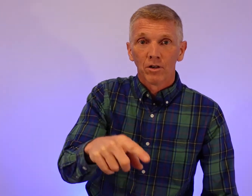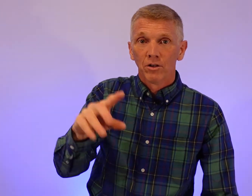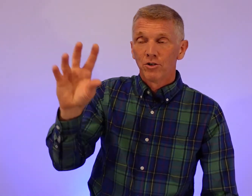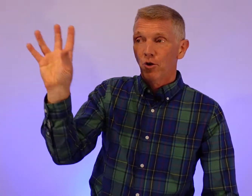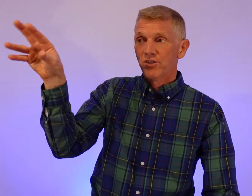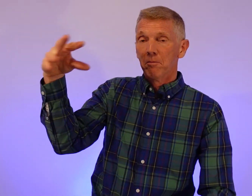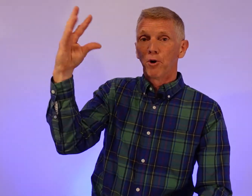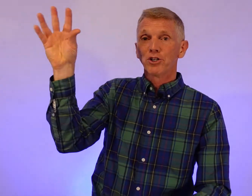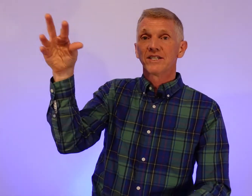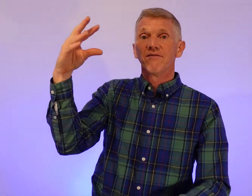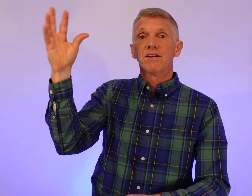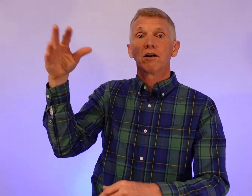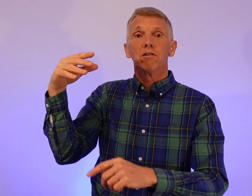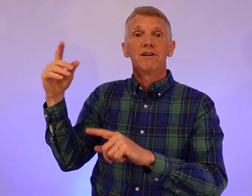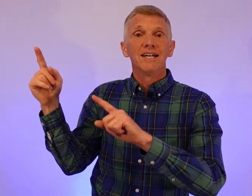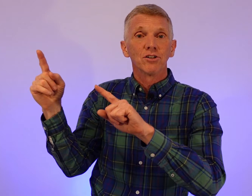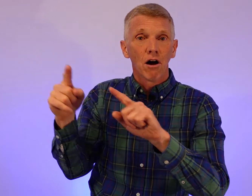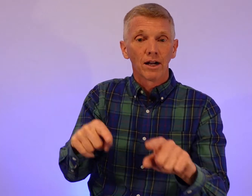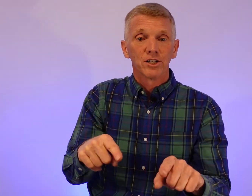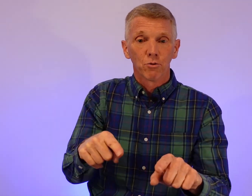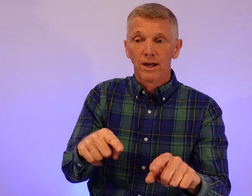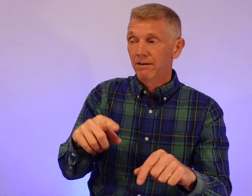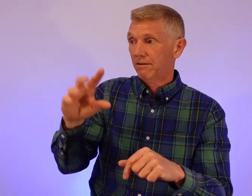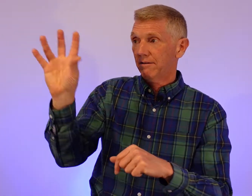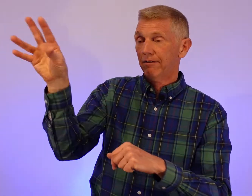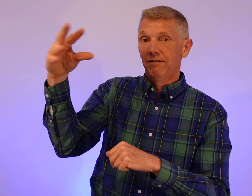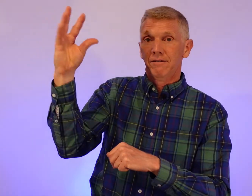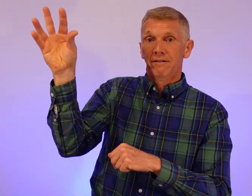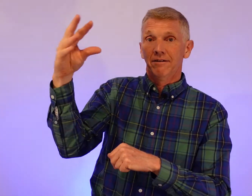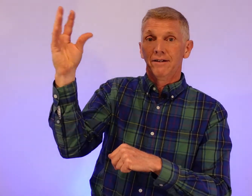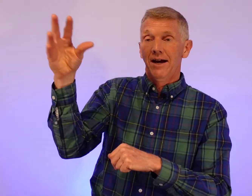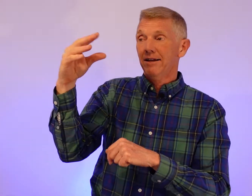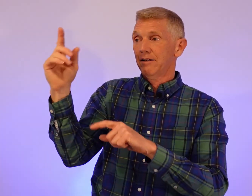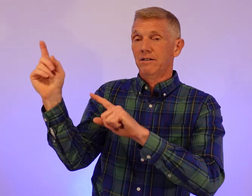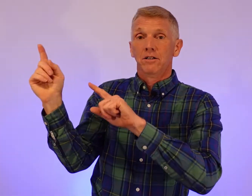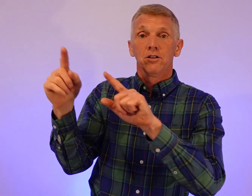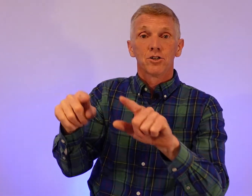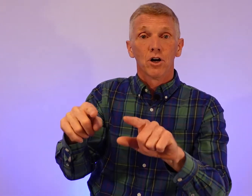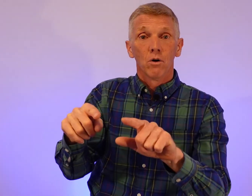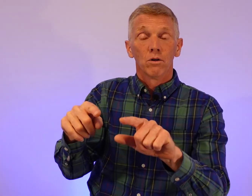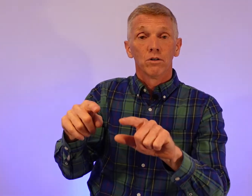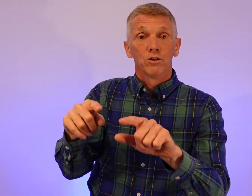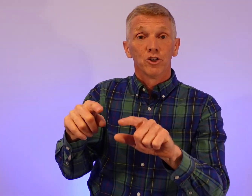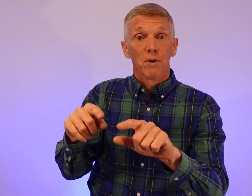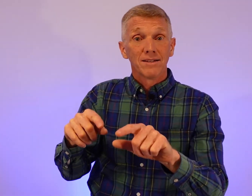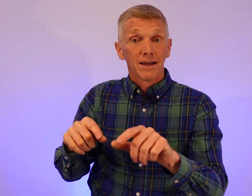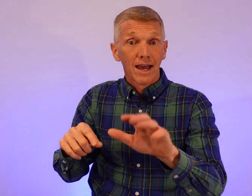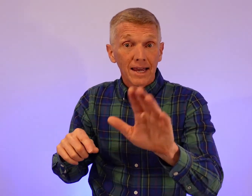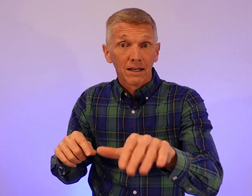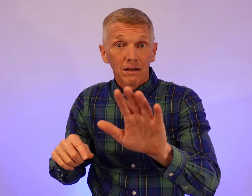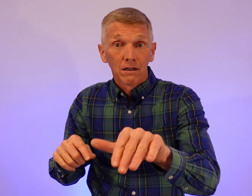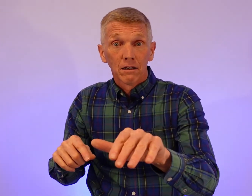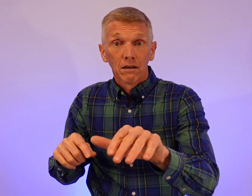So this emergency vehicle is on its way. Got it? So you might say, hey,